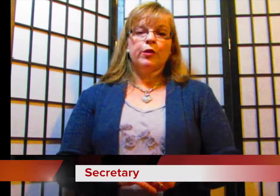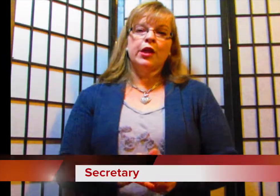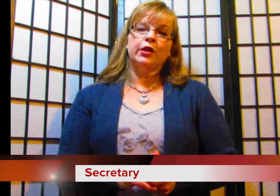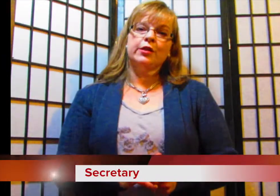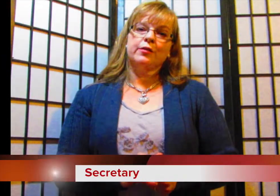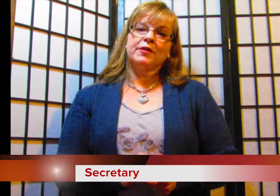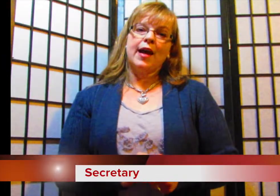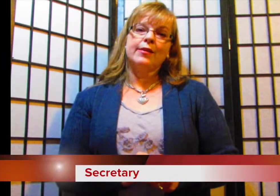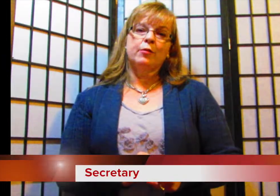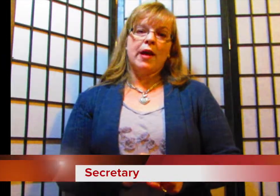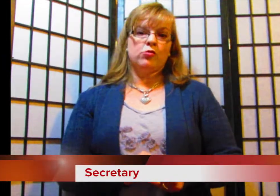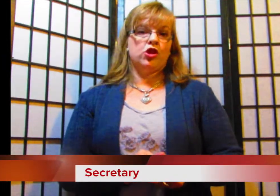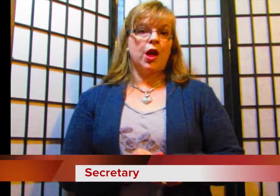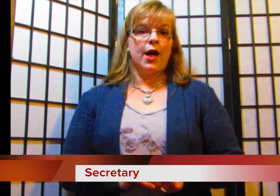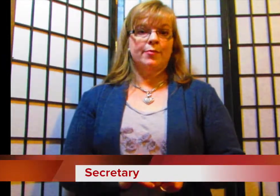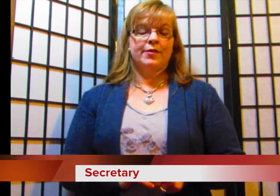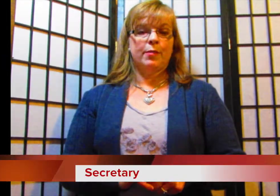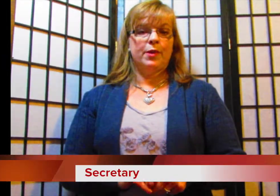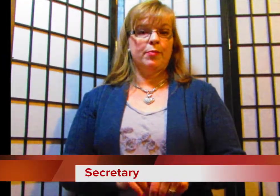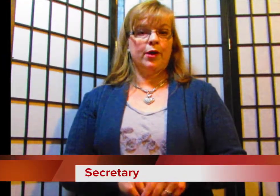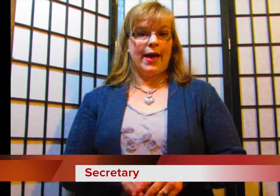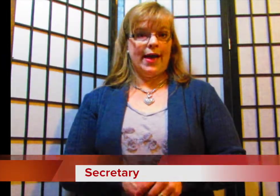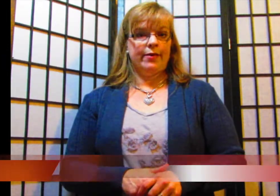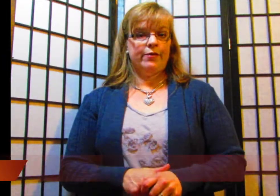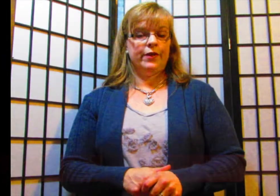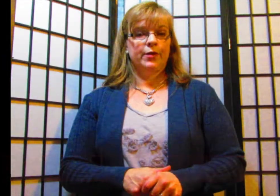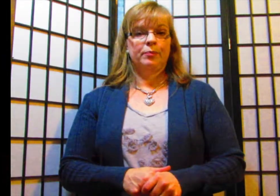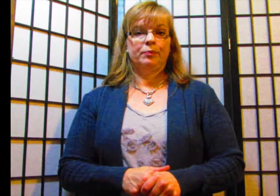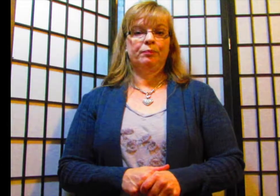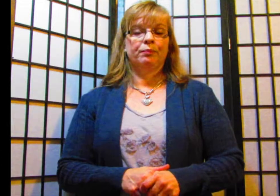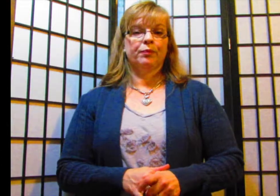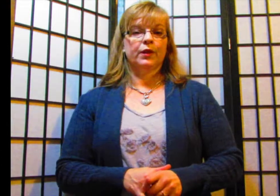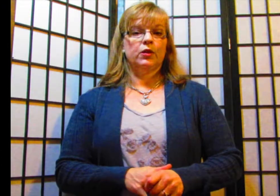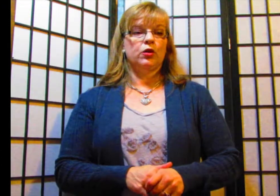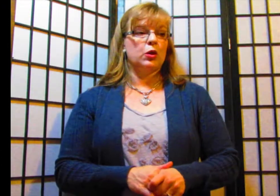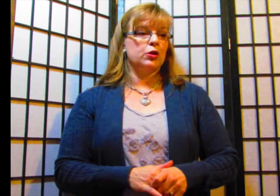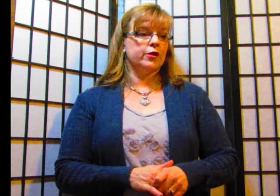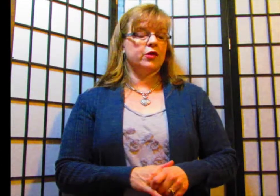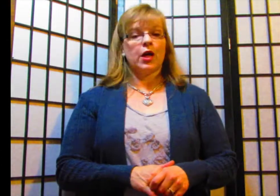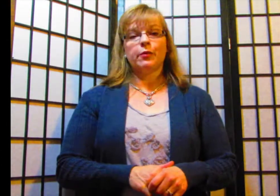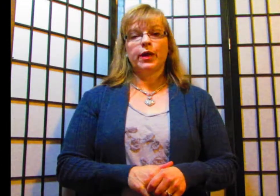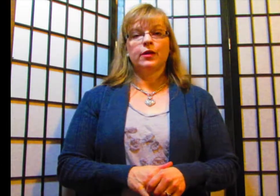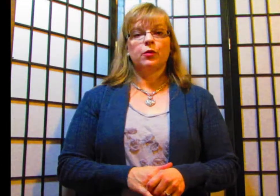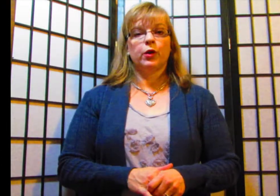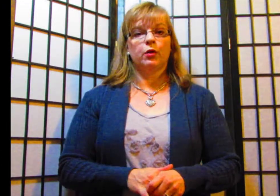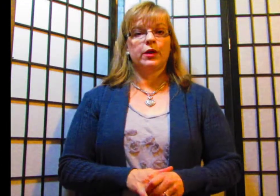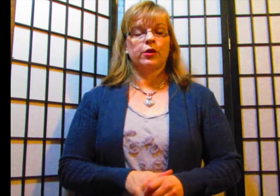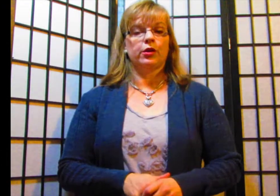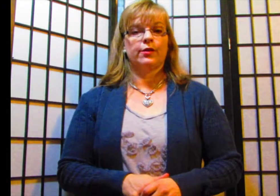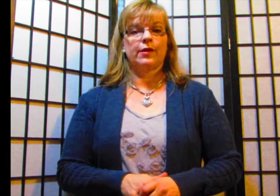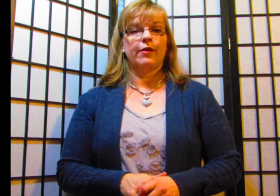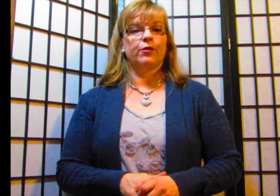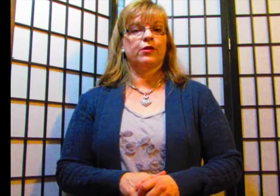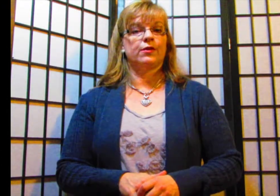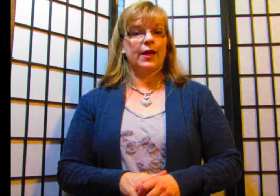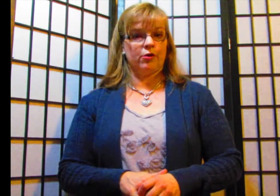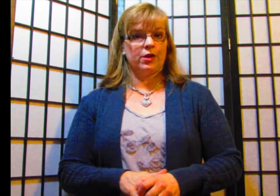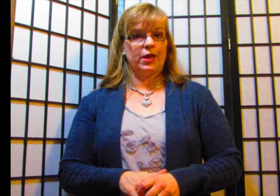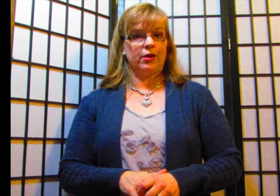Next, we're going to learn some signs about jobs that people have. So to start with, we're going to learn the sign for